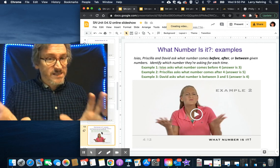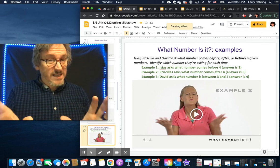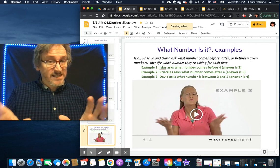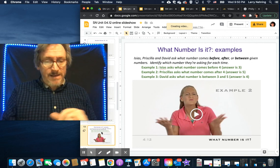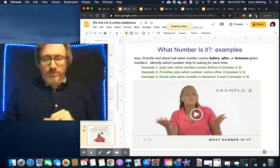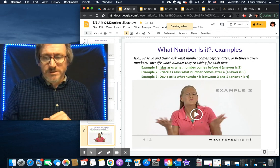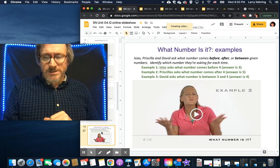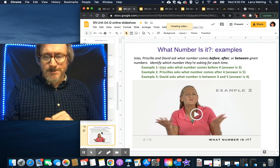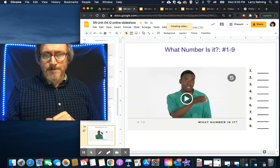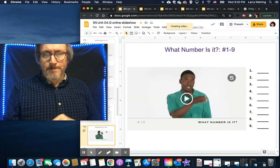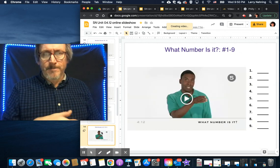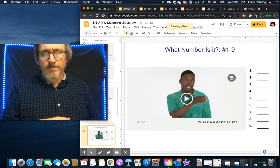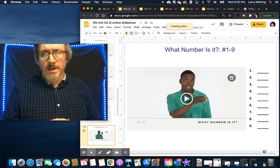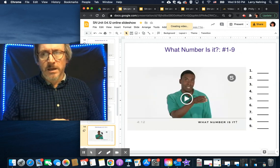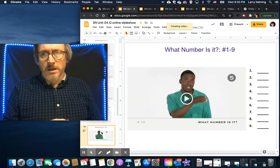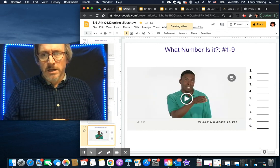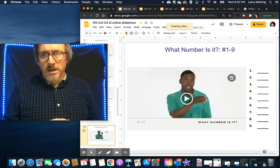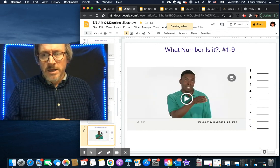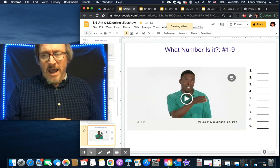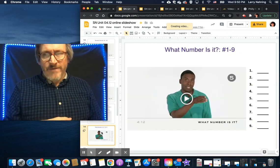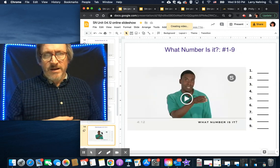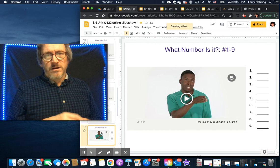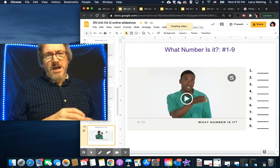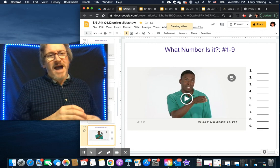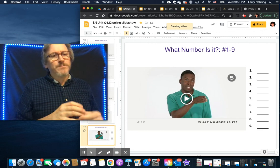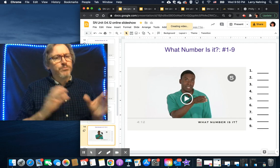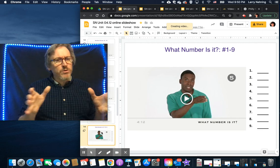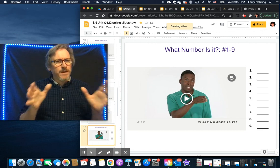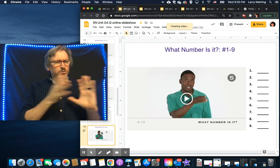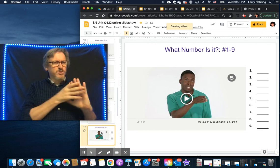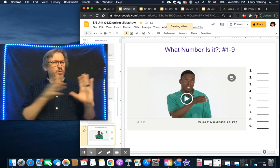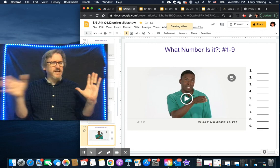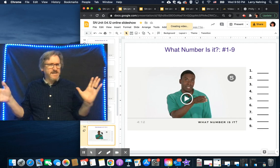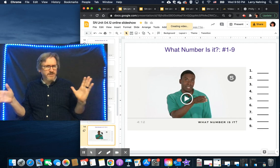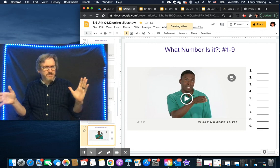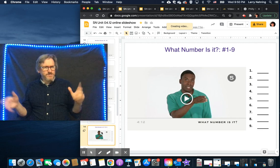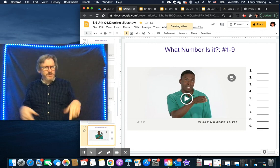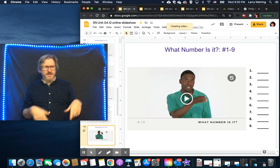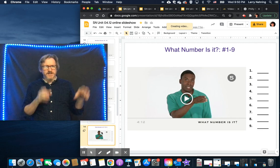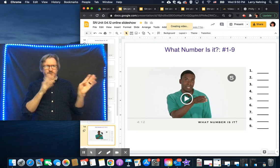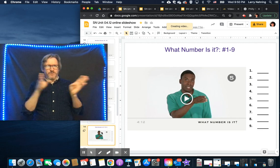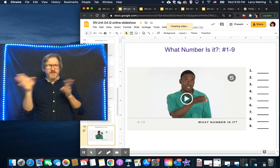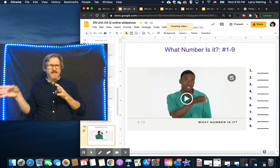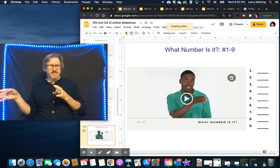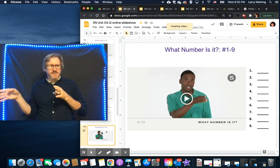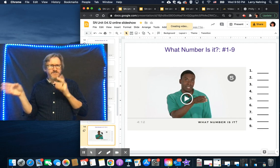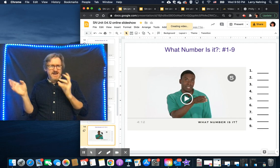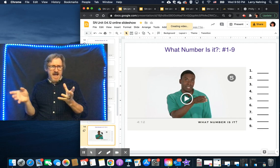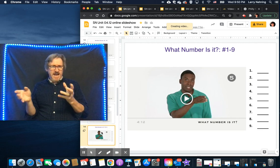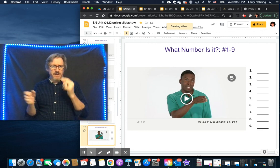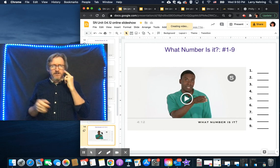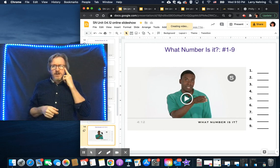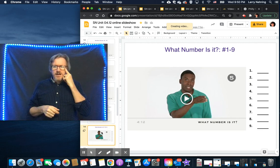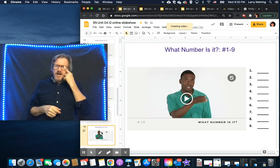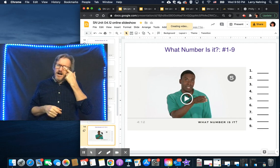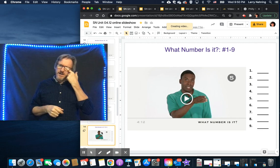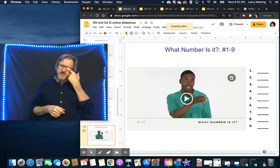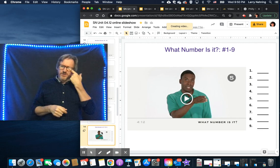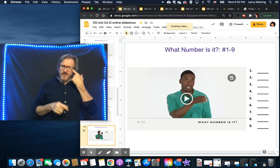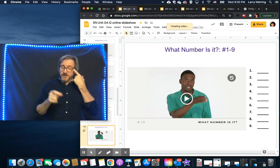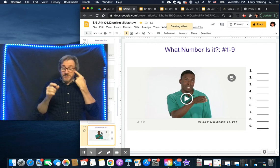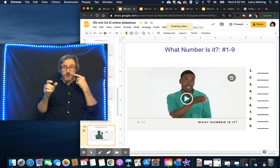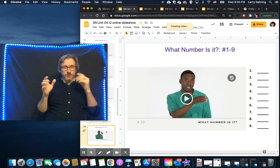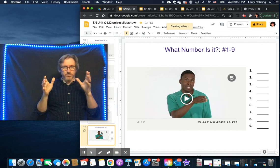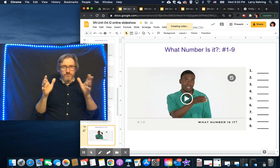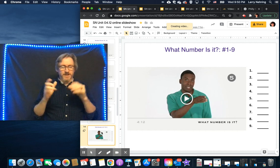video is the examples. And then I broke it up. There were 27, so I did 3 sets of 9. So